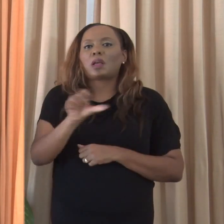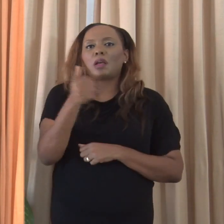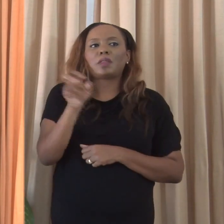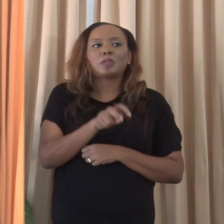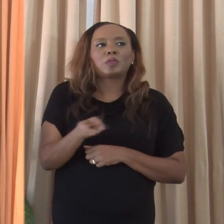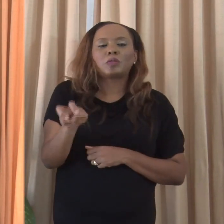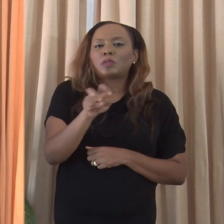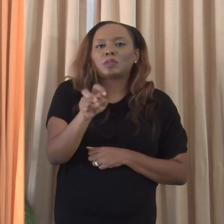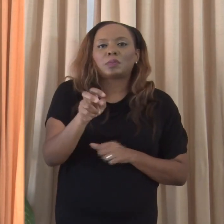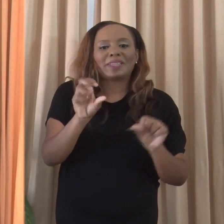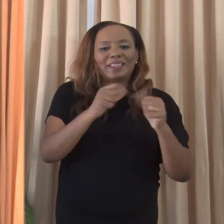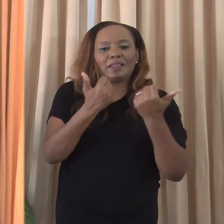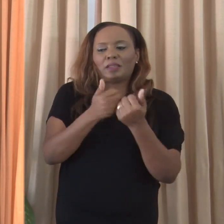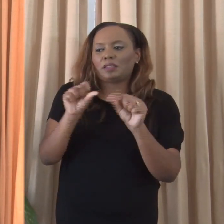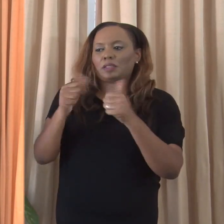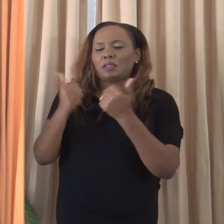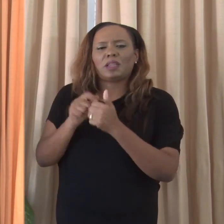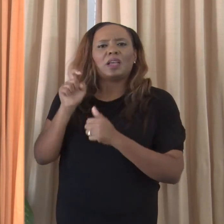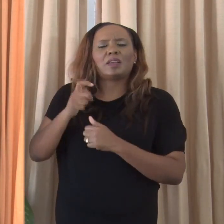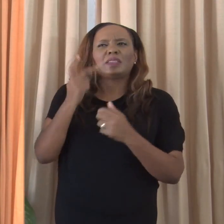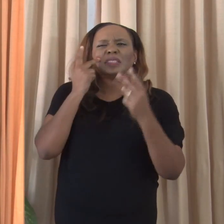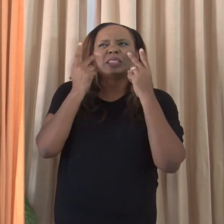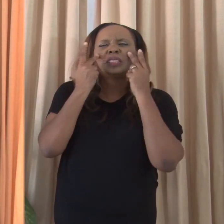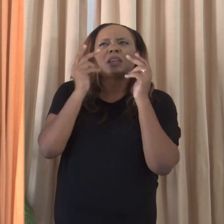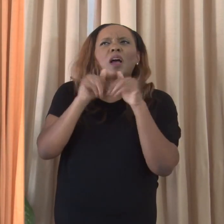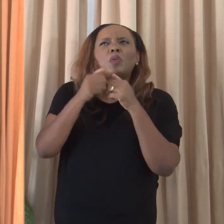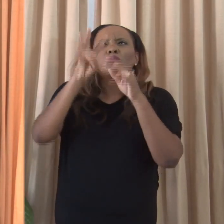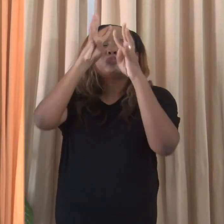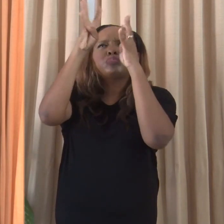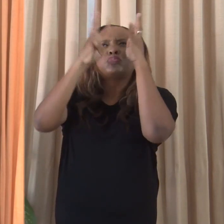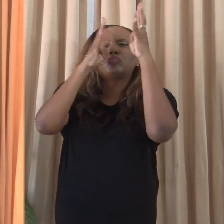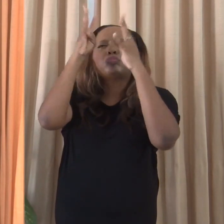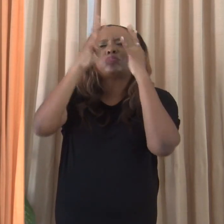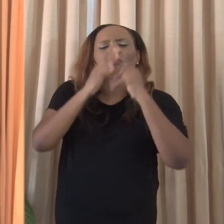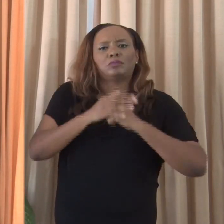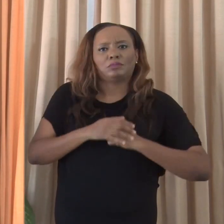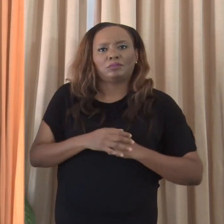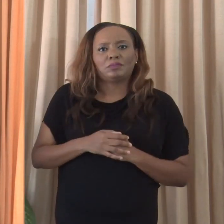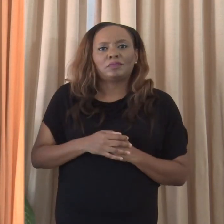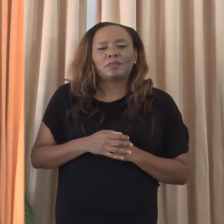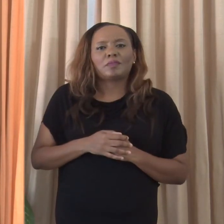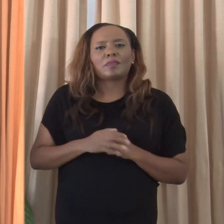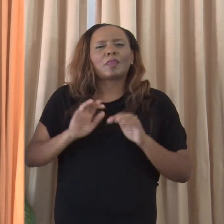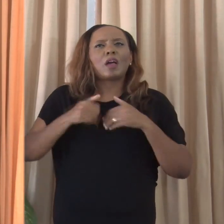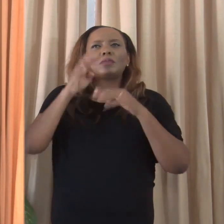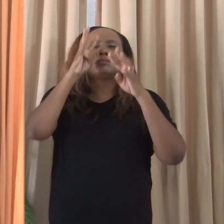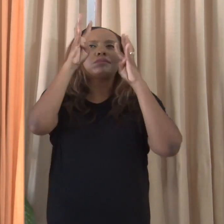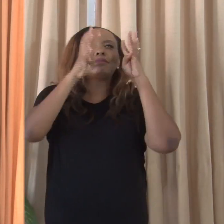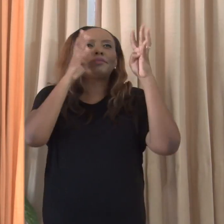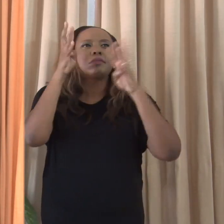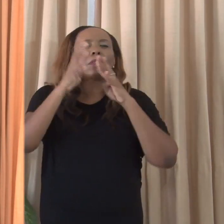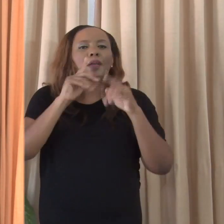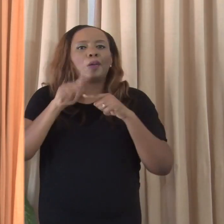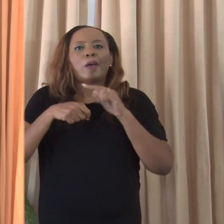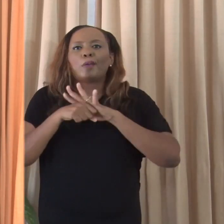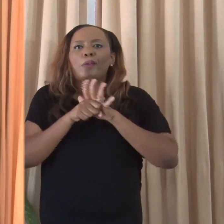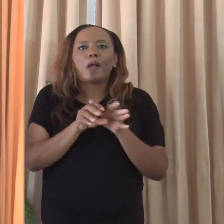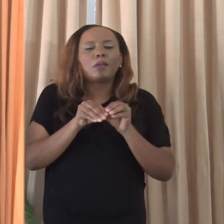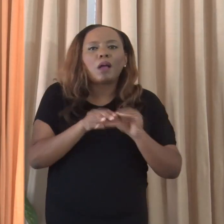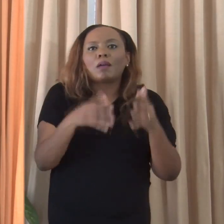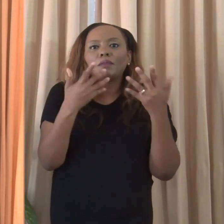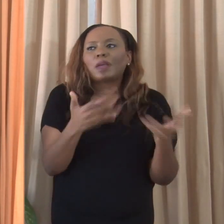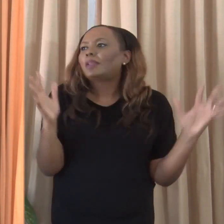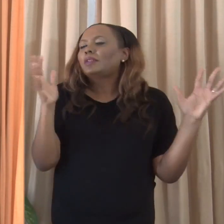Incorporated, must now look at ways in which not only do they come back into the marketplace more aggressively and more